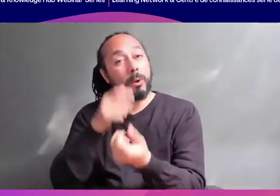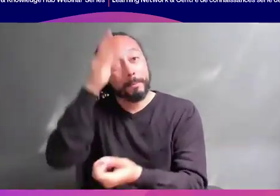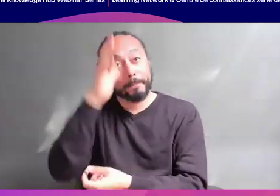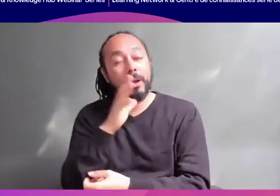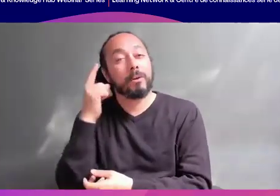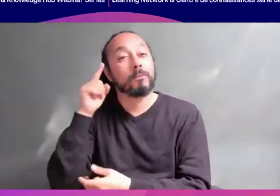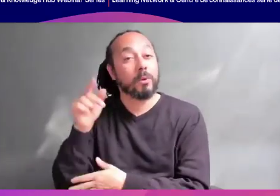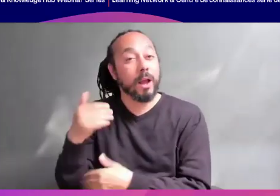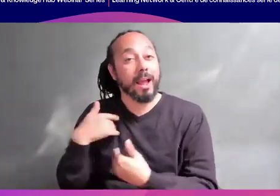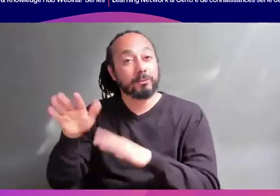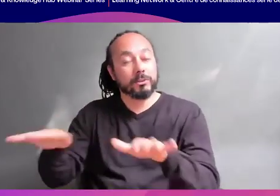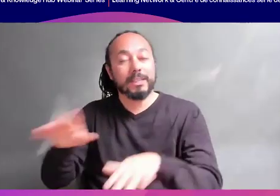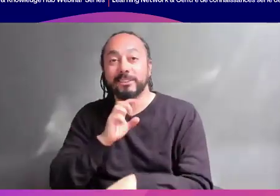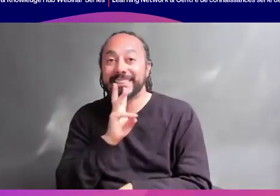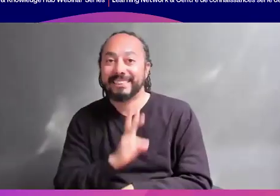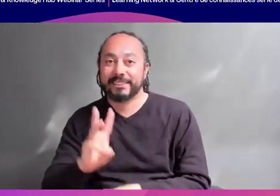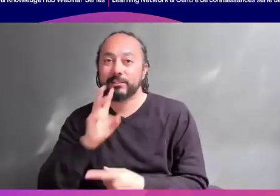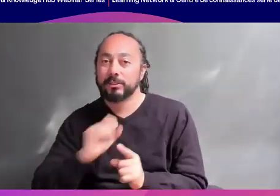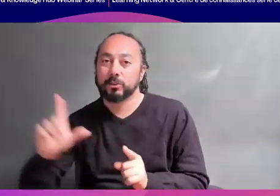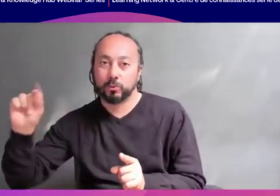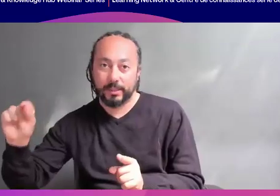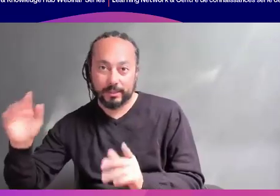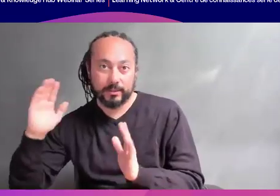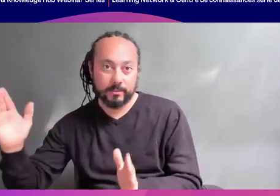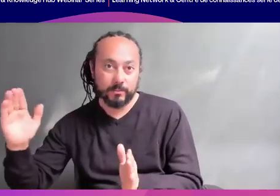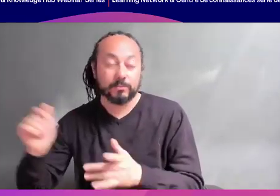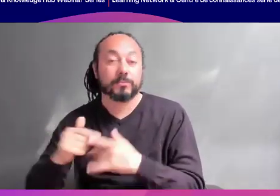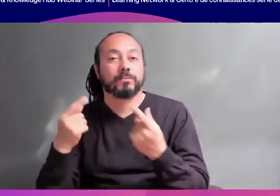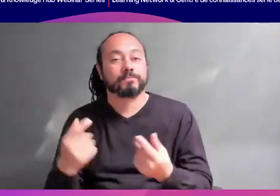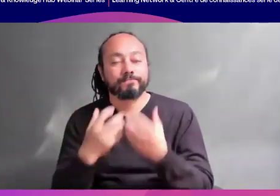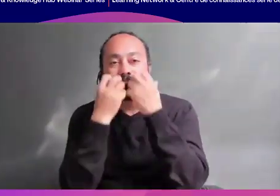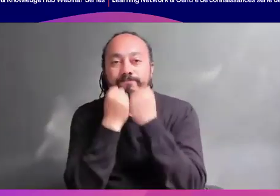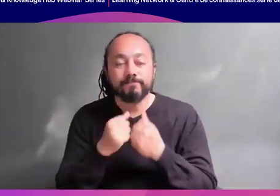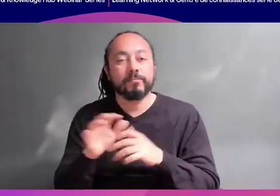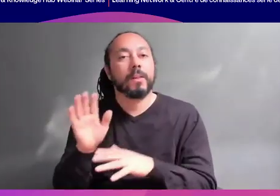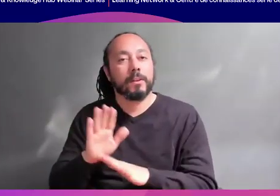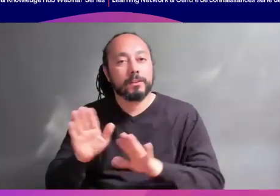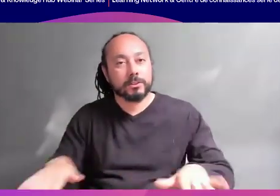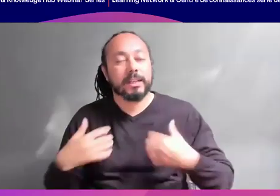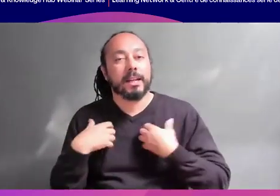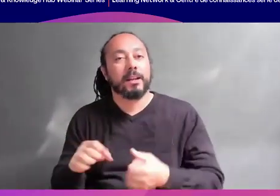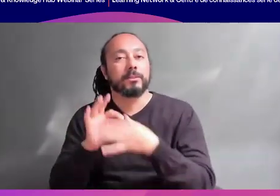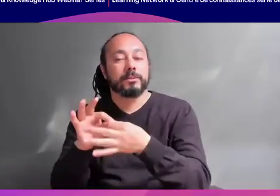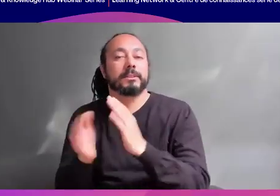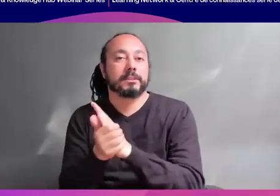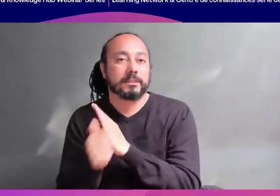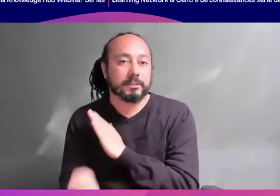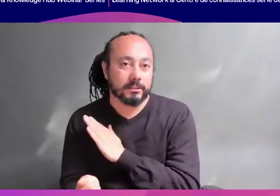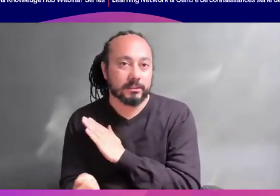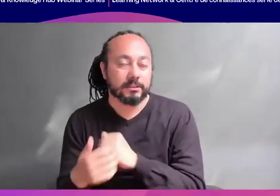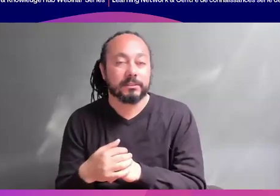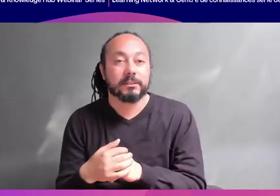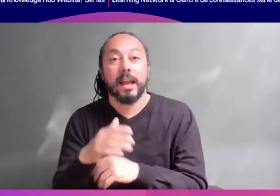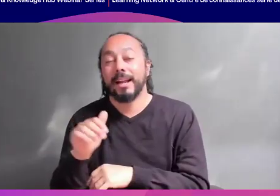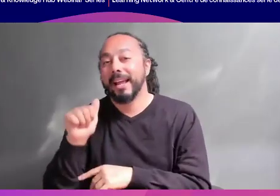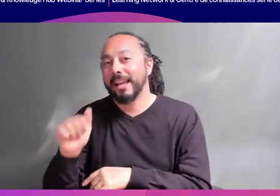aged 6 to 20 to foster their children's healthy relationship skills and prevent adolescent dating violence, or